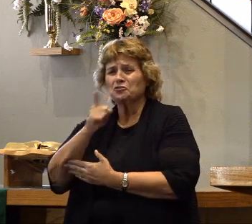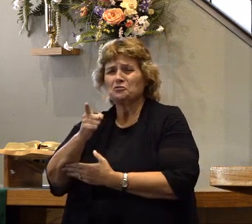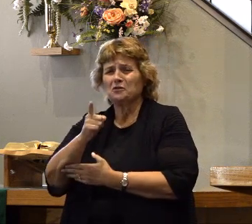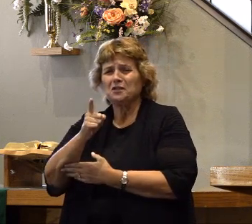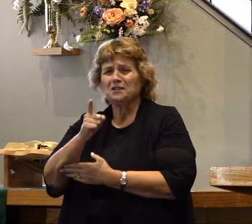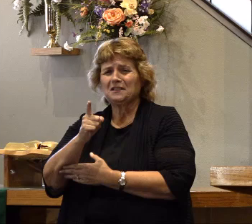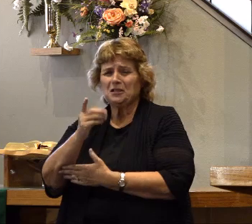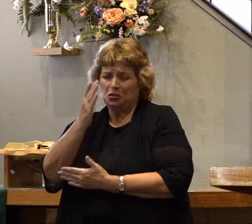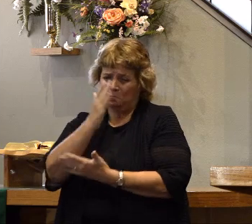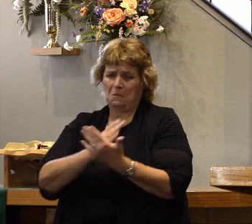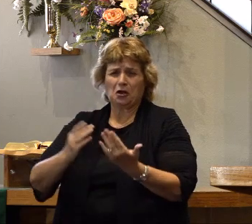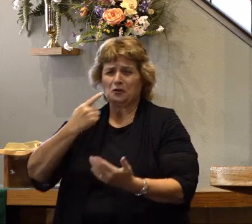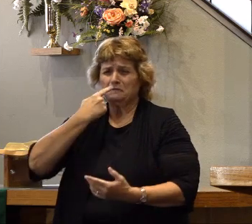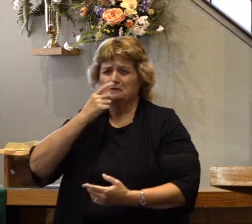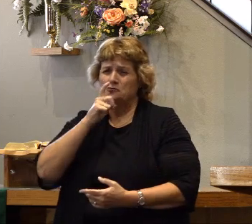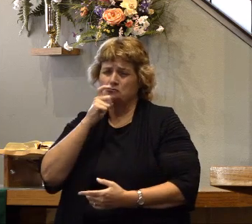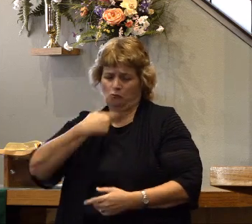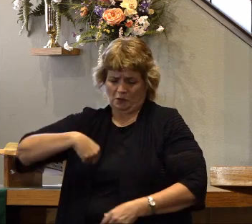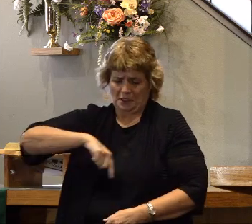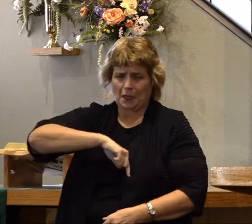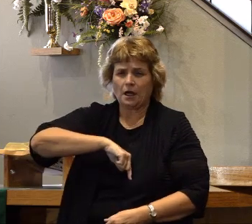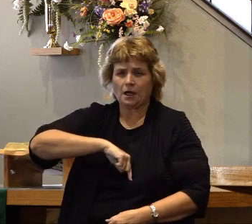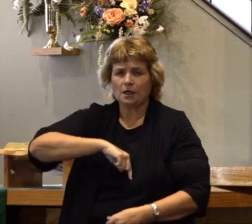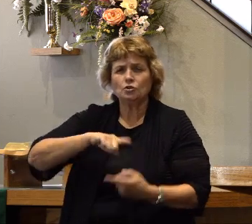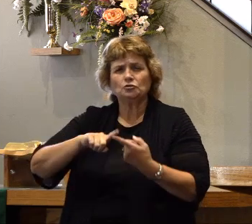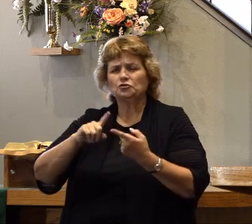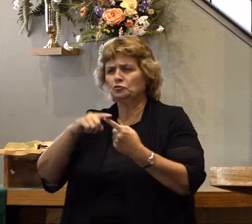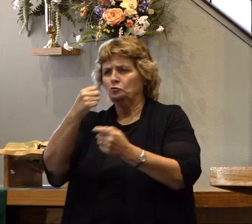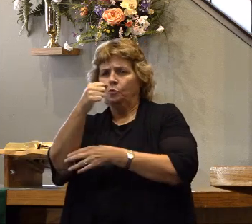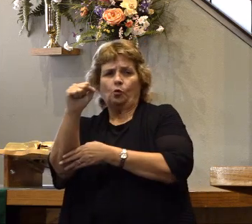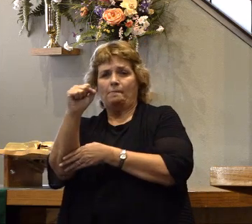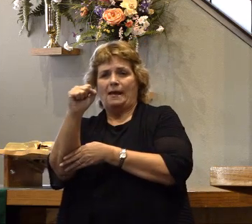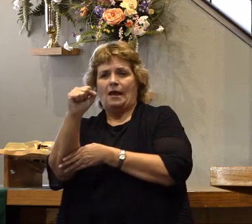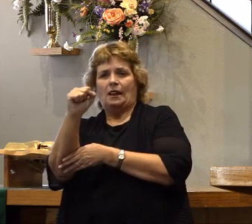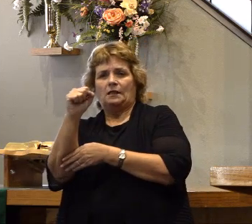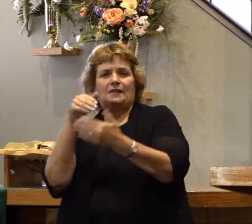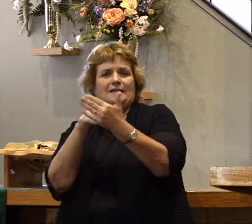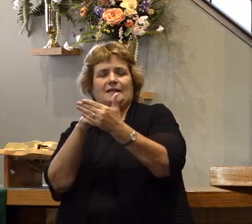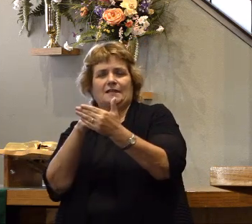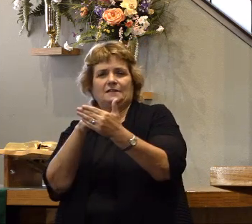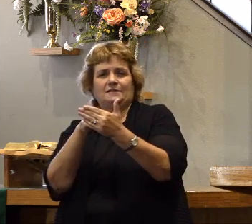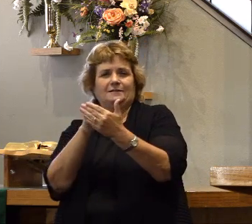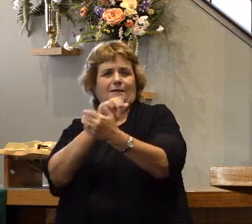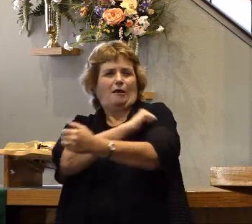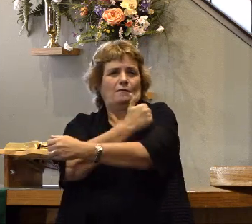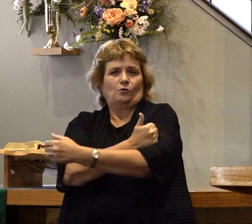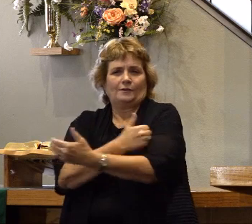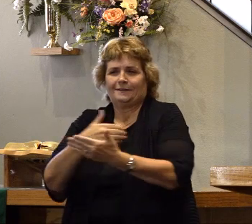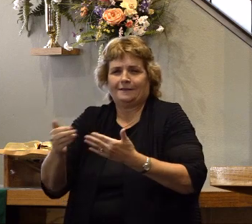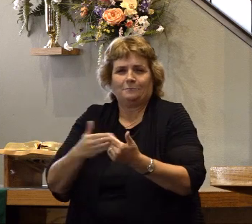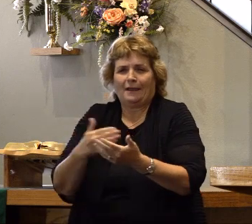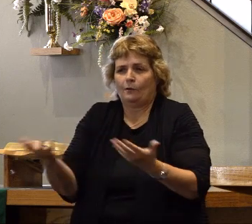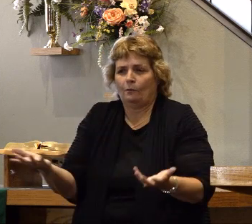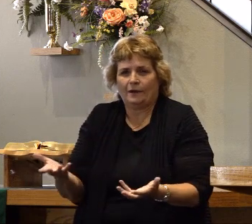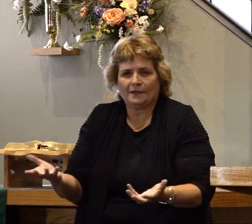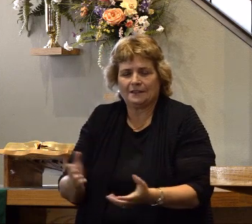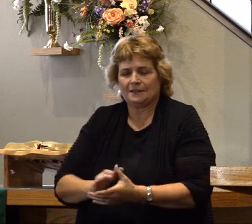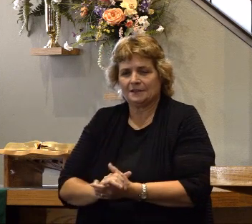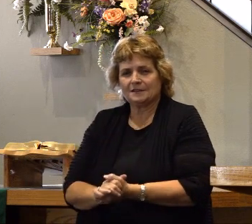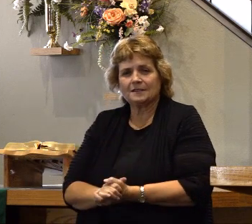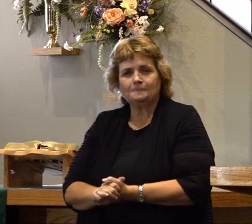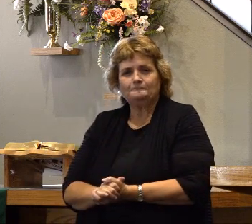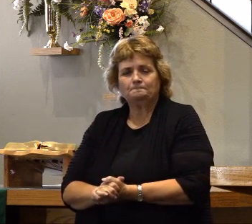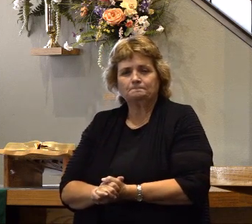human nature to rebel against authority, whatever that authority is. And for